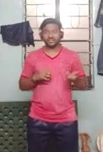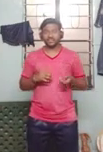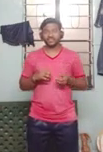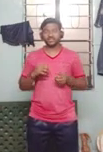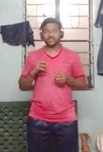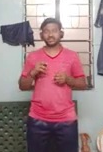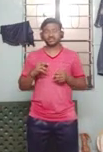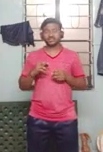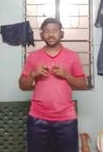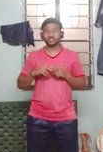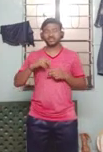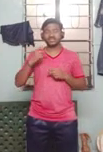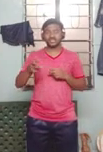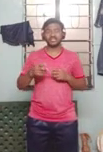that there will be a second